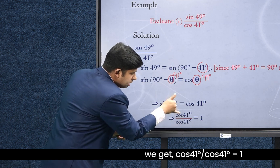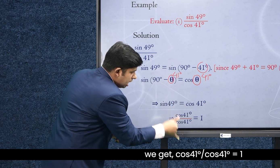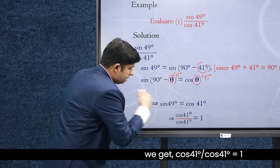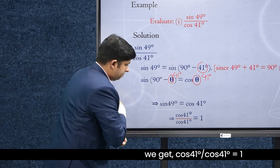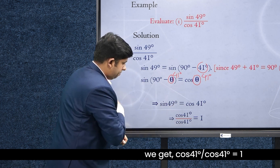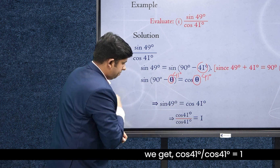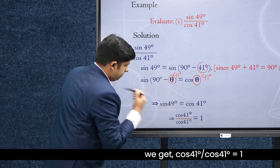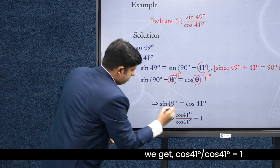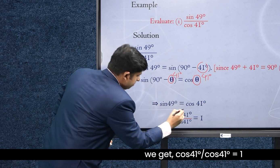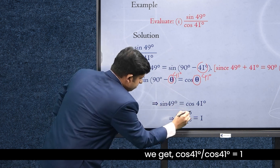is equal to 1.